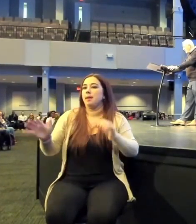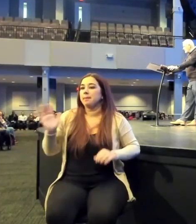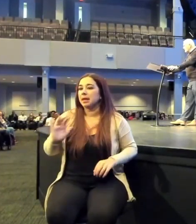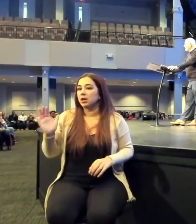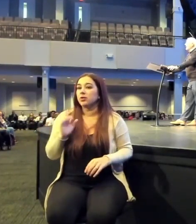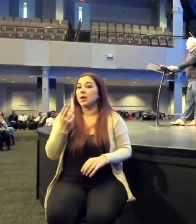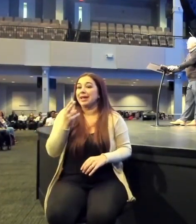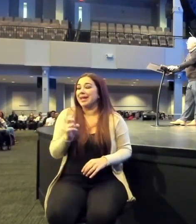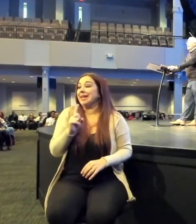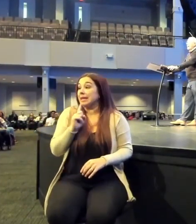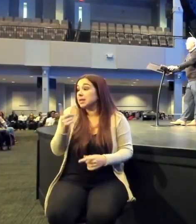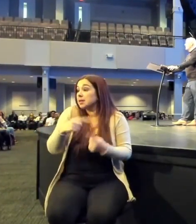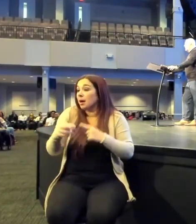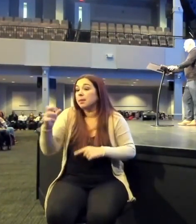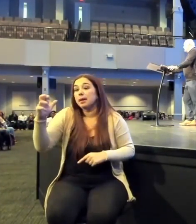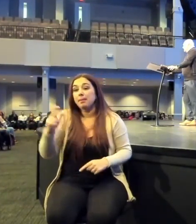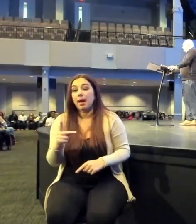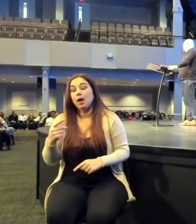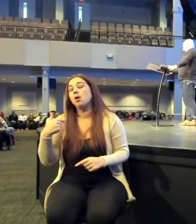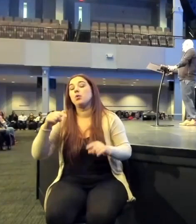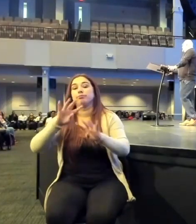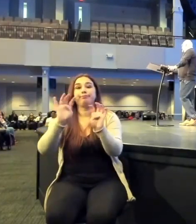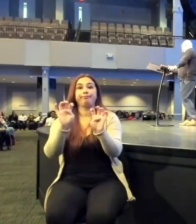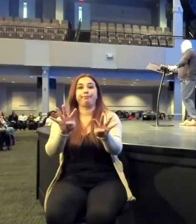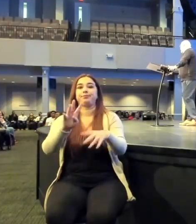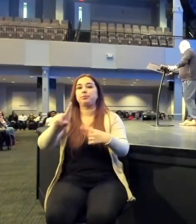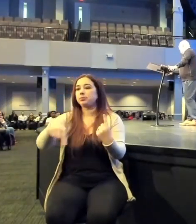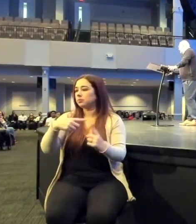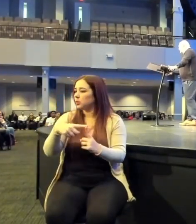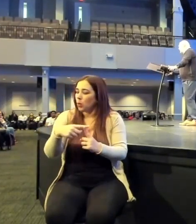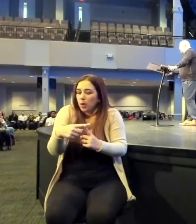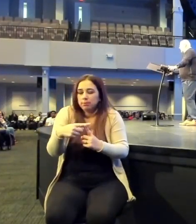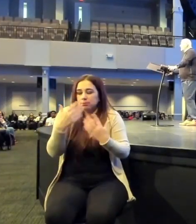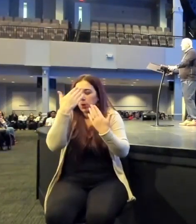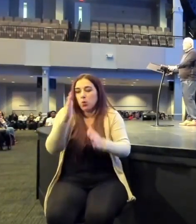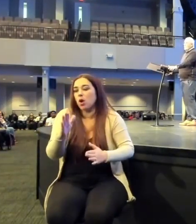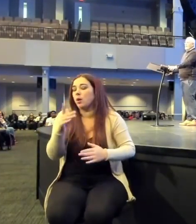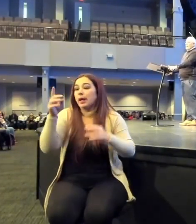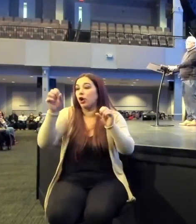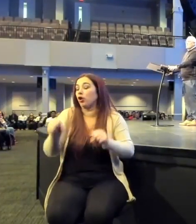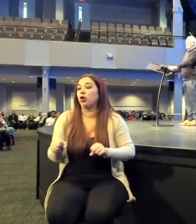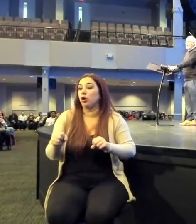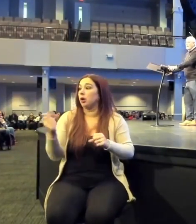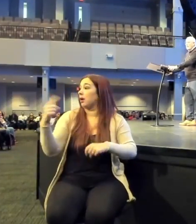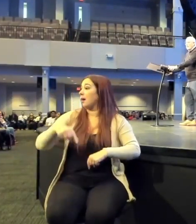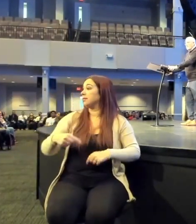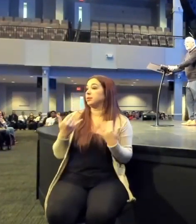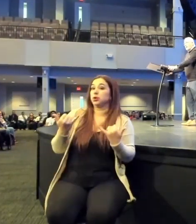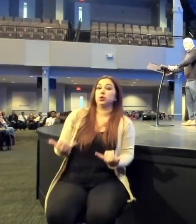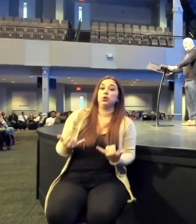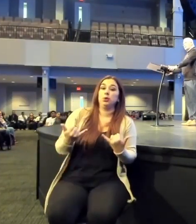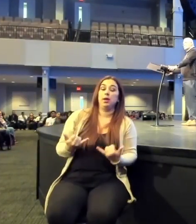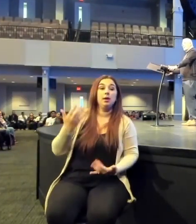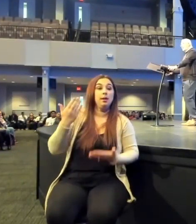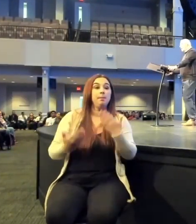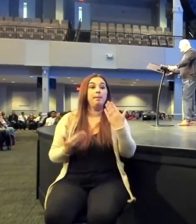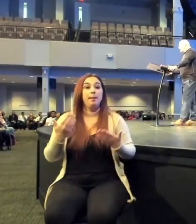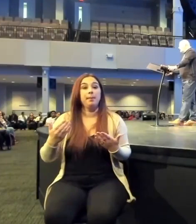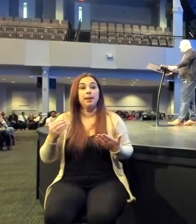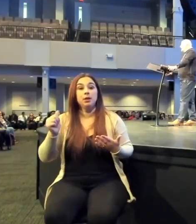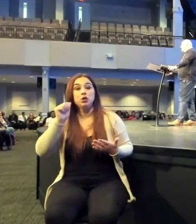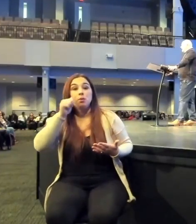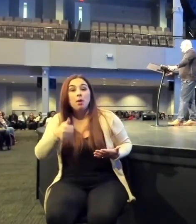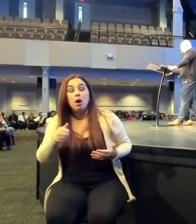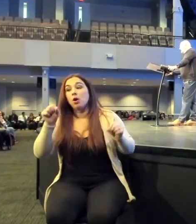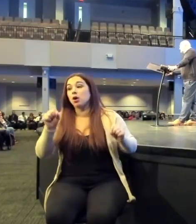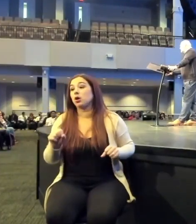He is coming back. We do not know when Jesus is coming back. He could come back today. He may come back tomorrow. He